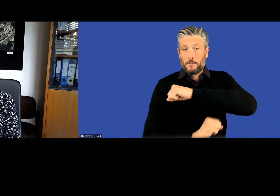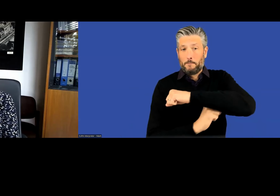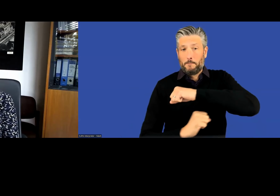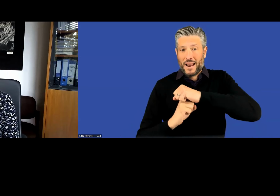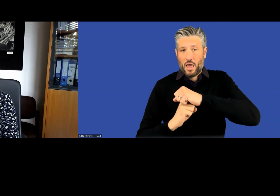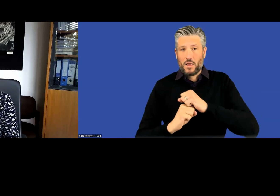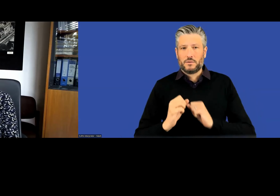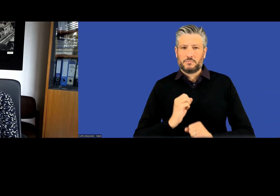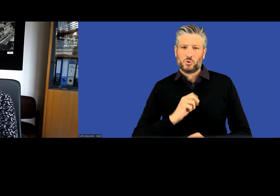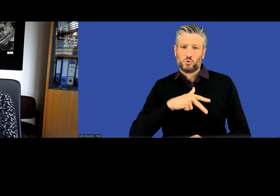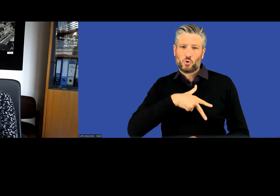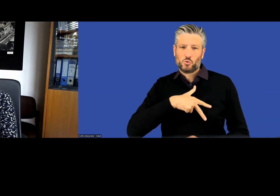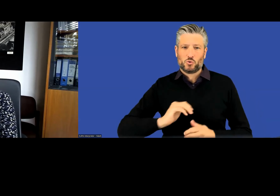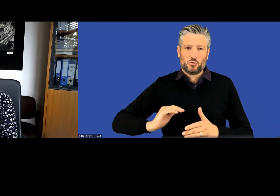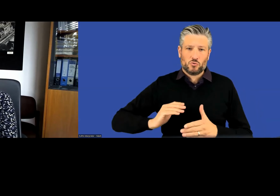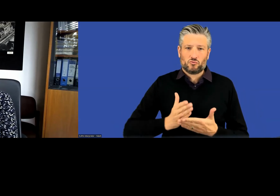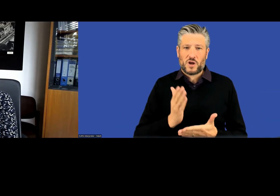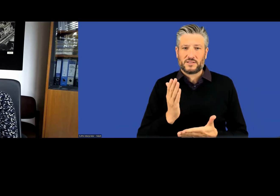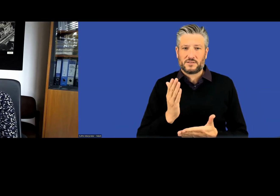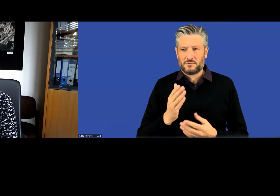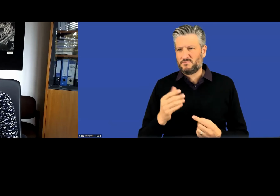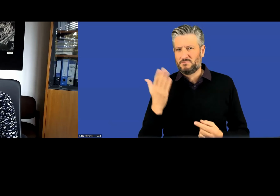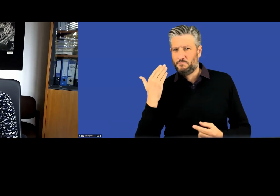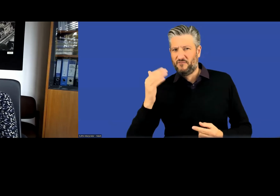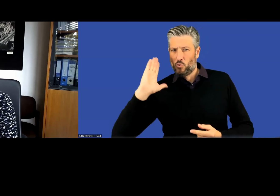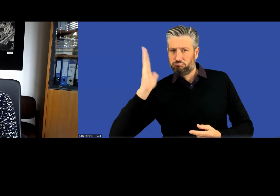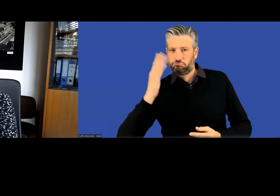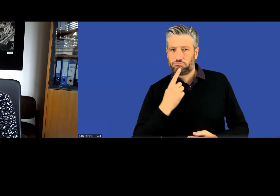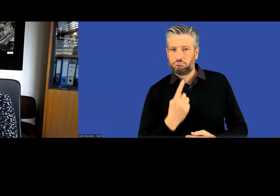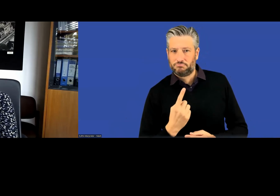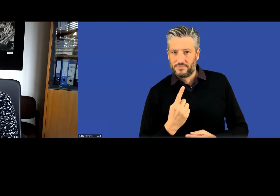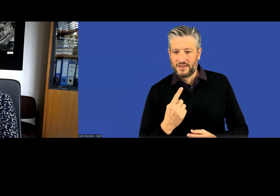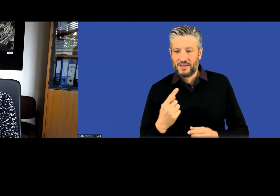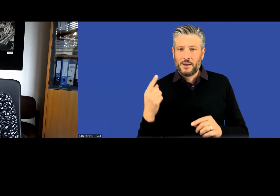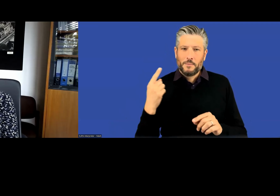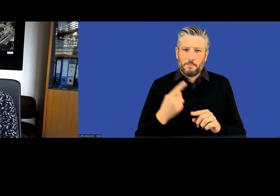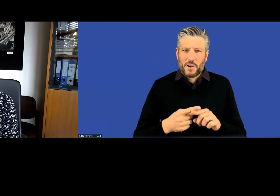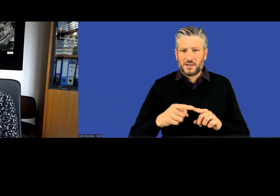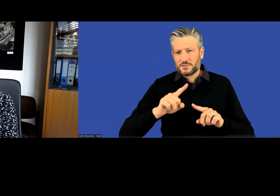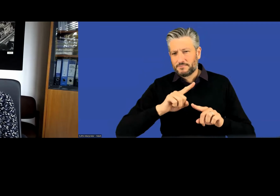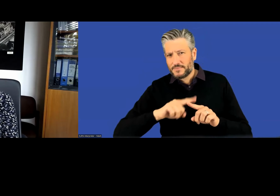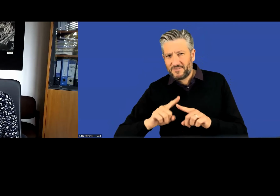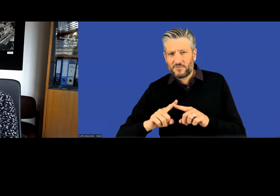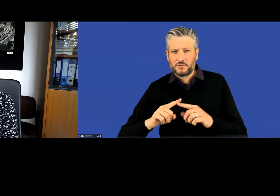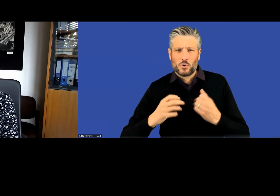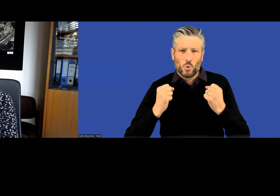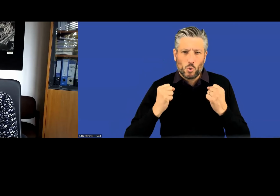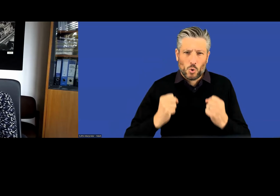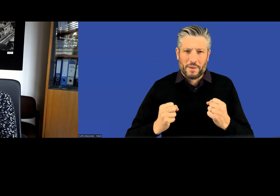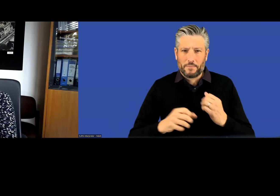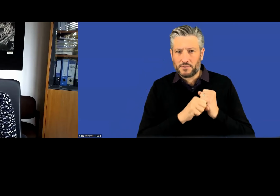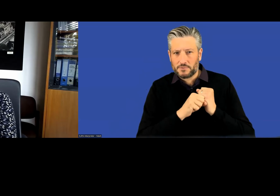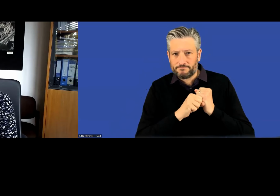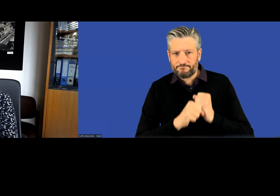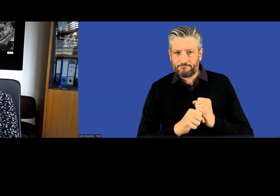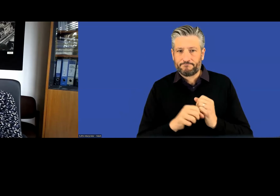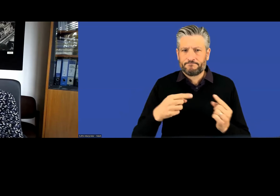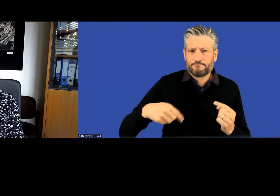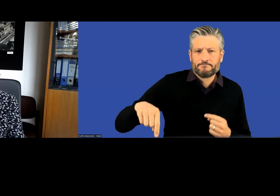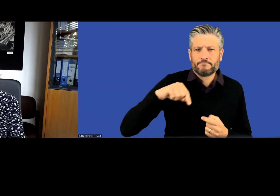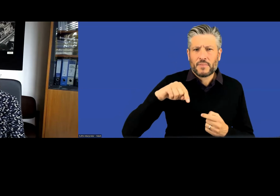the European Child Guarantee, there are EU and Member State commitments to help vulnerable groups access digital